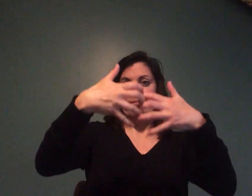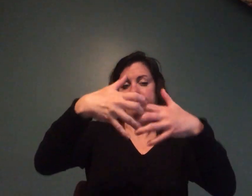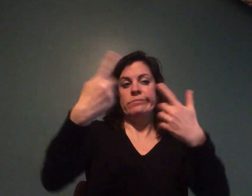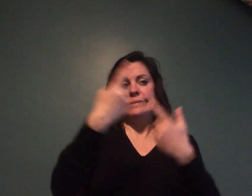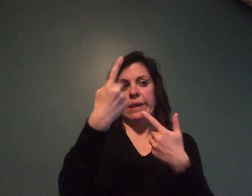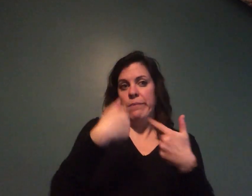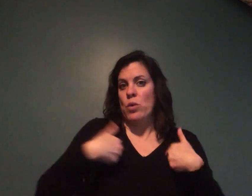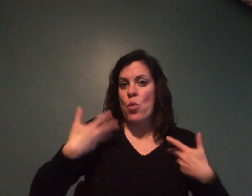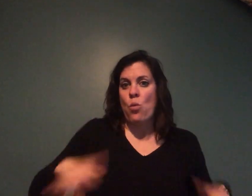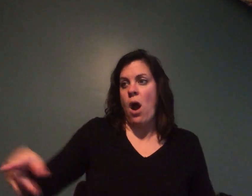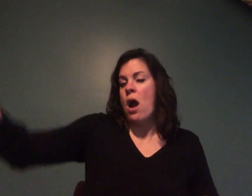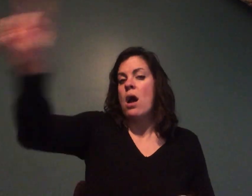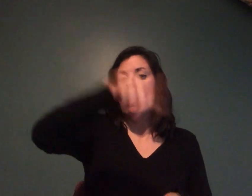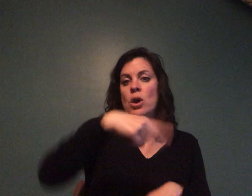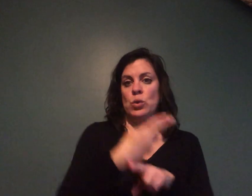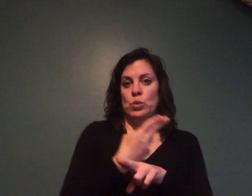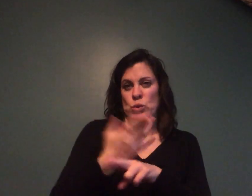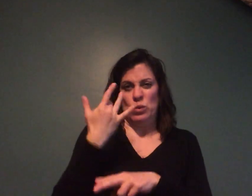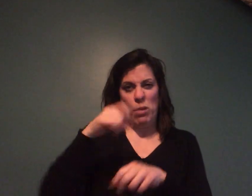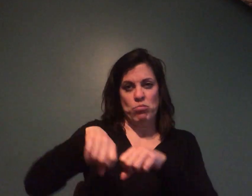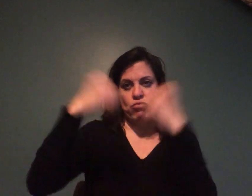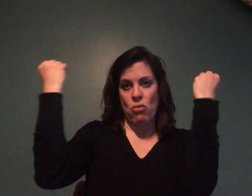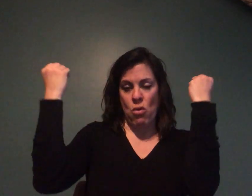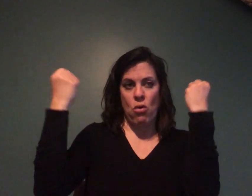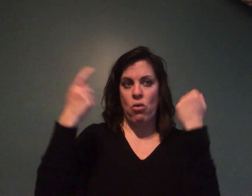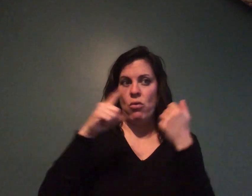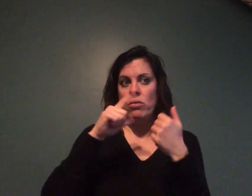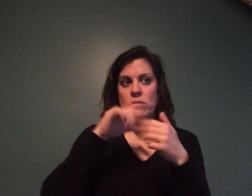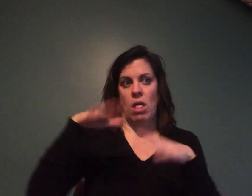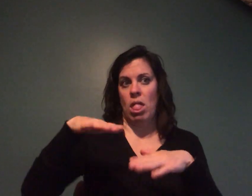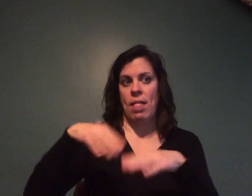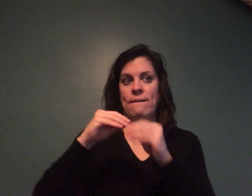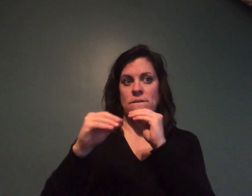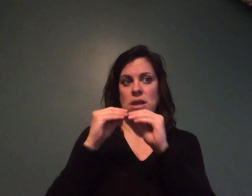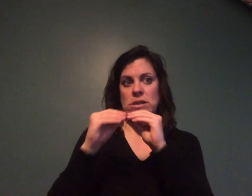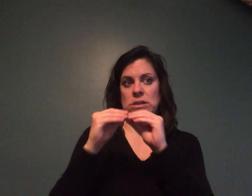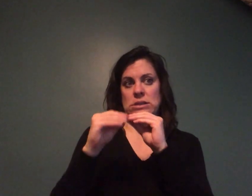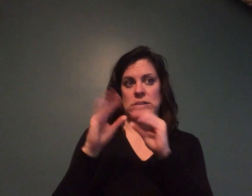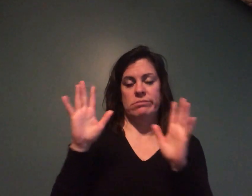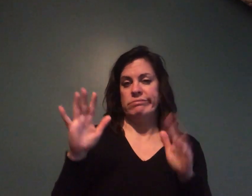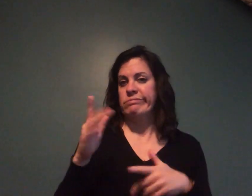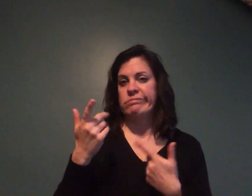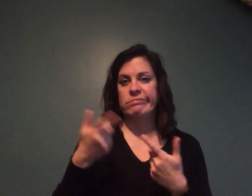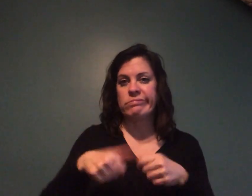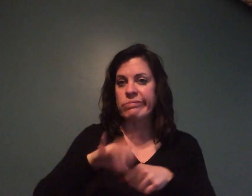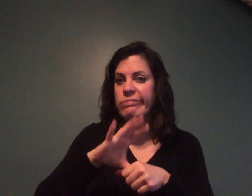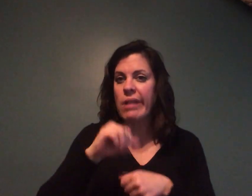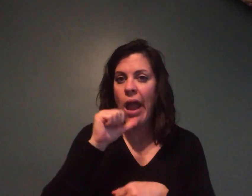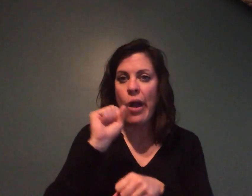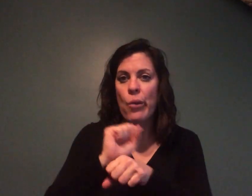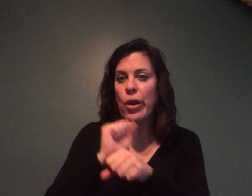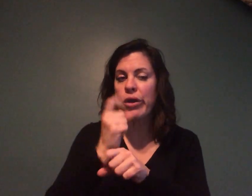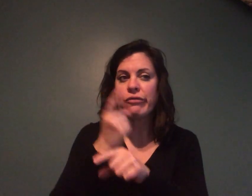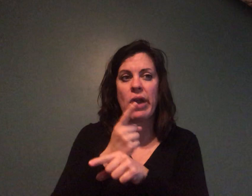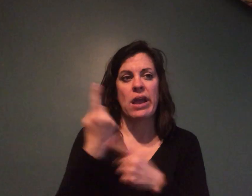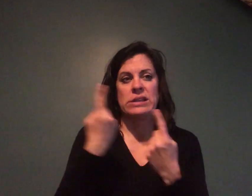the window air conditioner is not working properly. So you call the window air conditioning repairman, and he comes